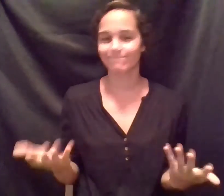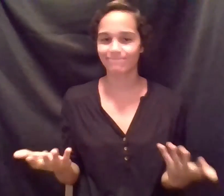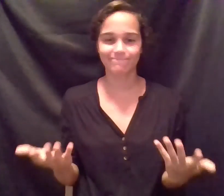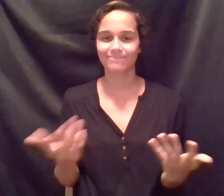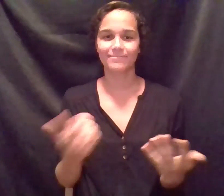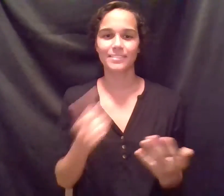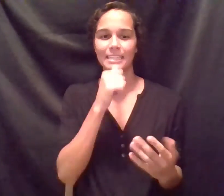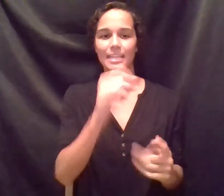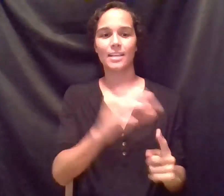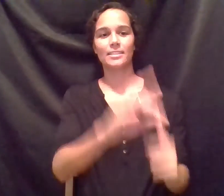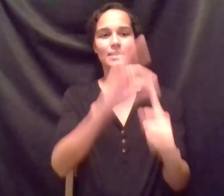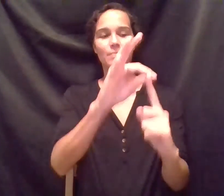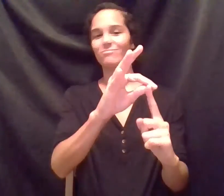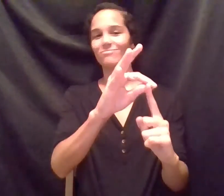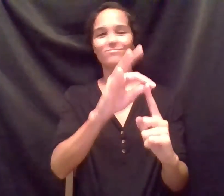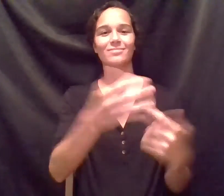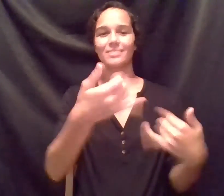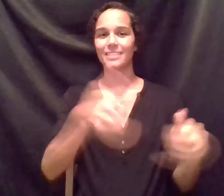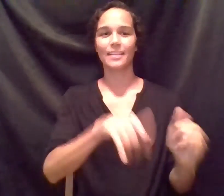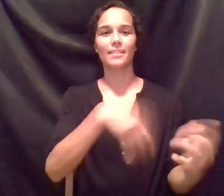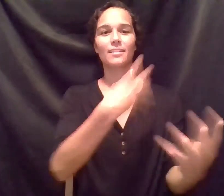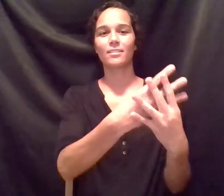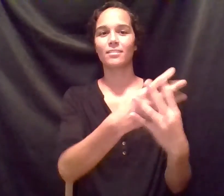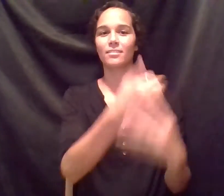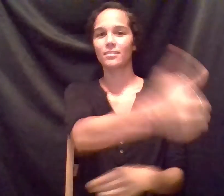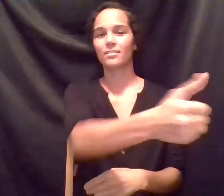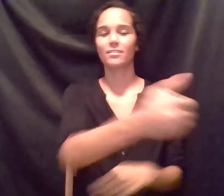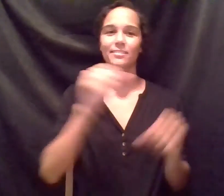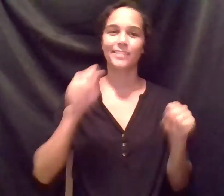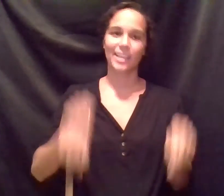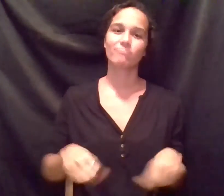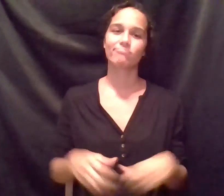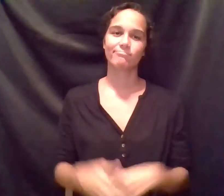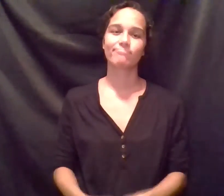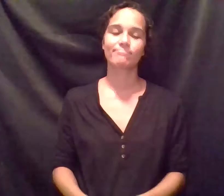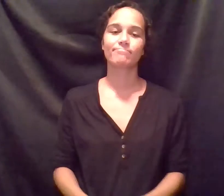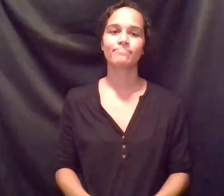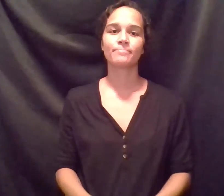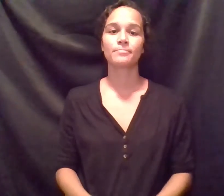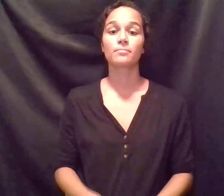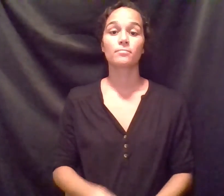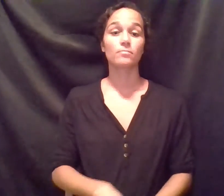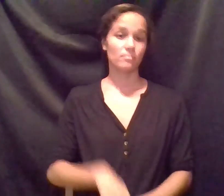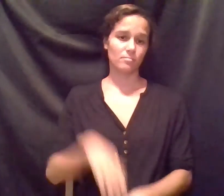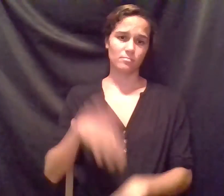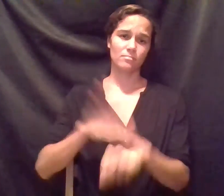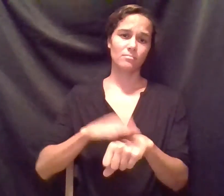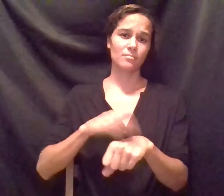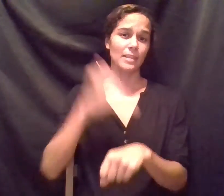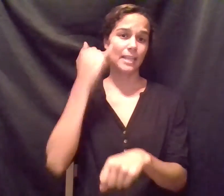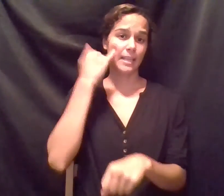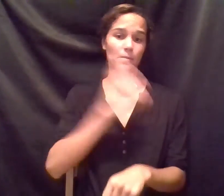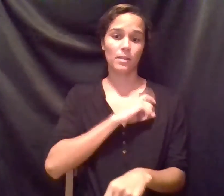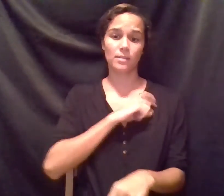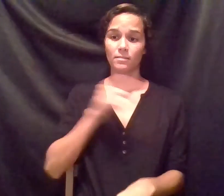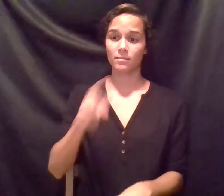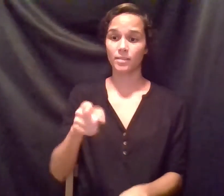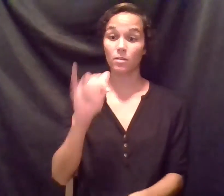that. So that's just the way it is. By the way, if police officers make a mistake, they still go home to their families. Nothing really